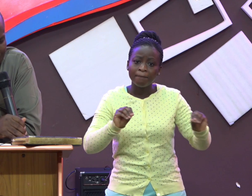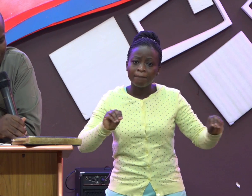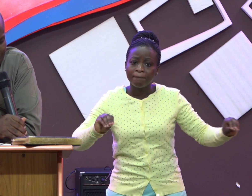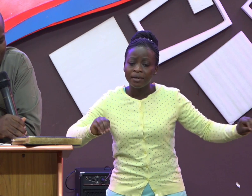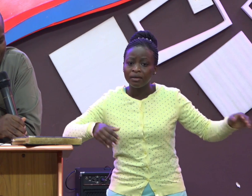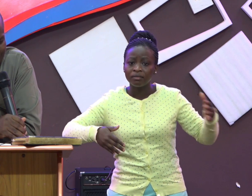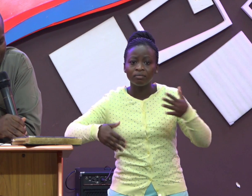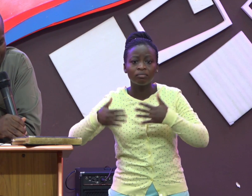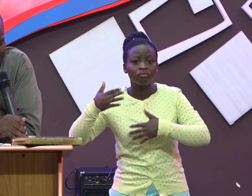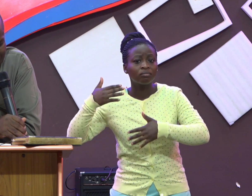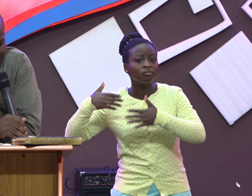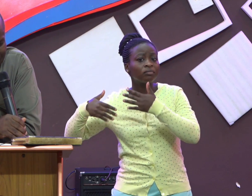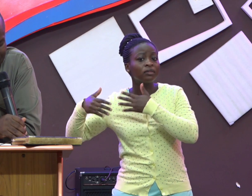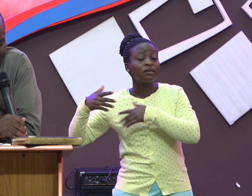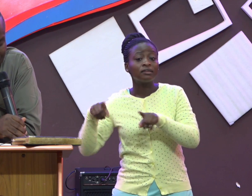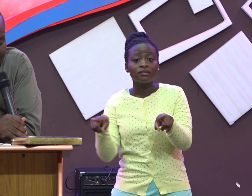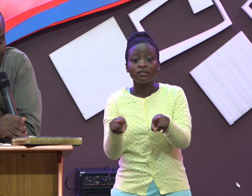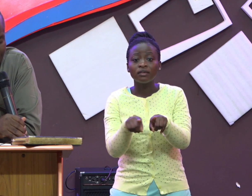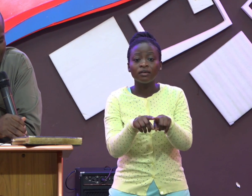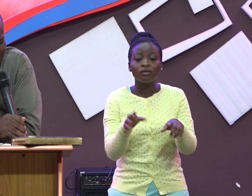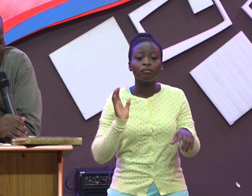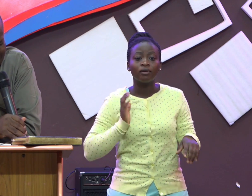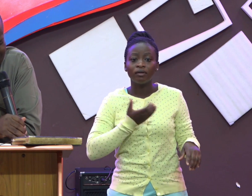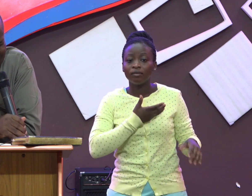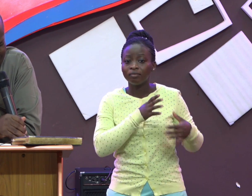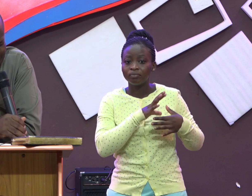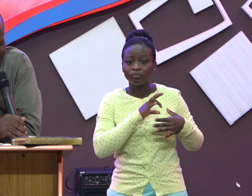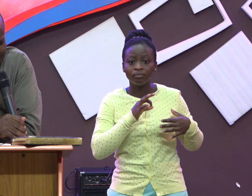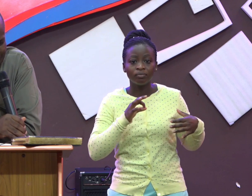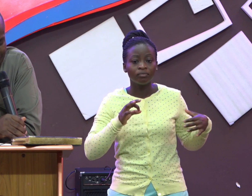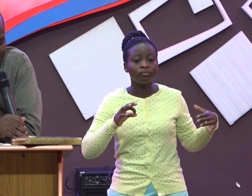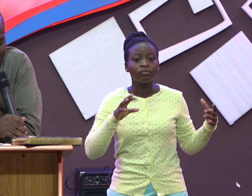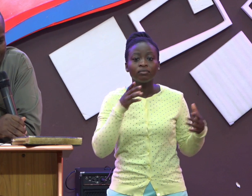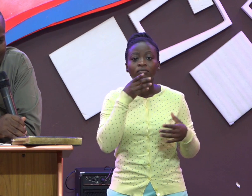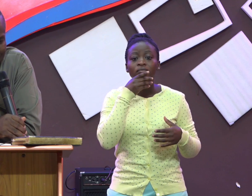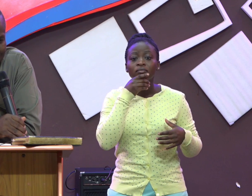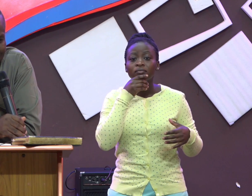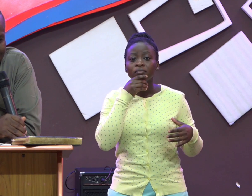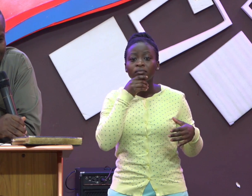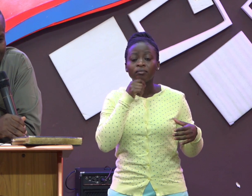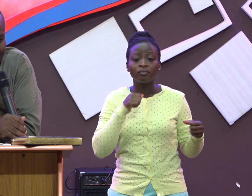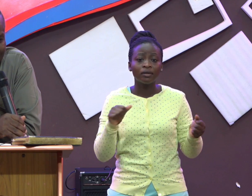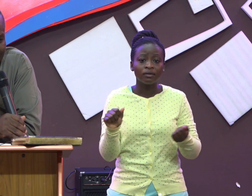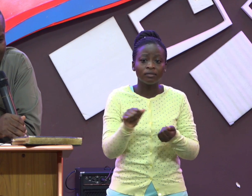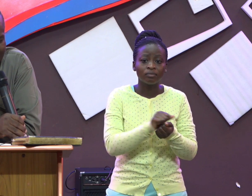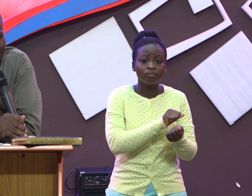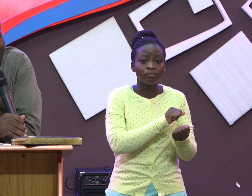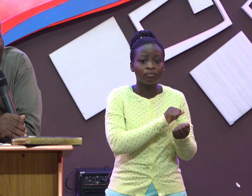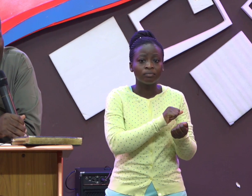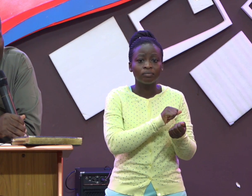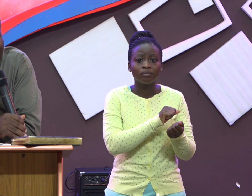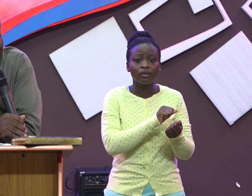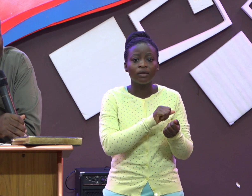heart. However much our outer word man is perishing, our inward man is being renewed